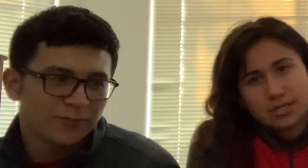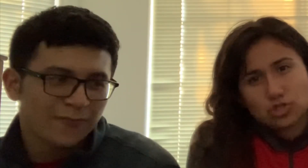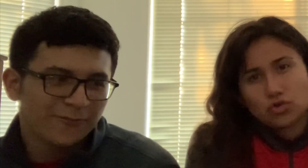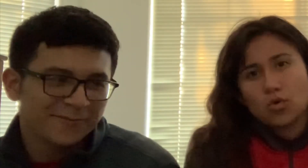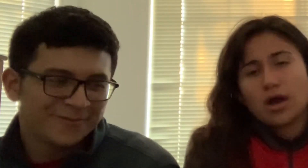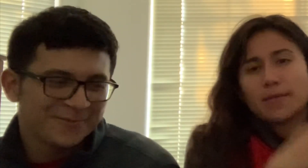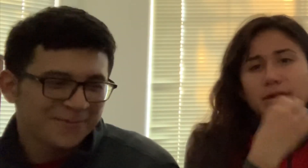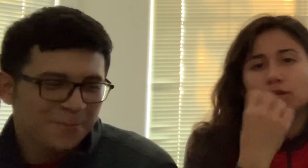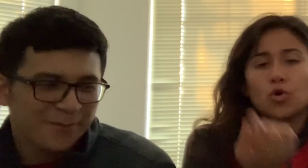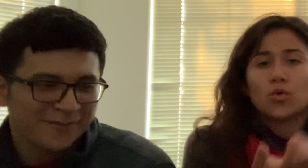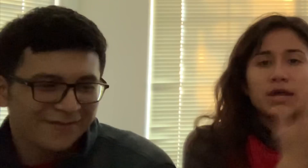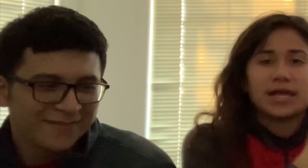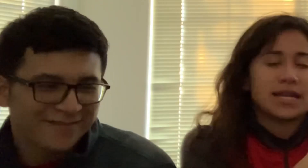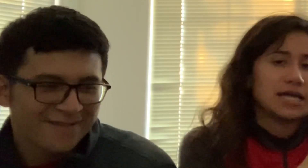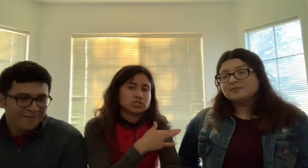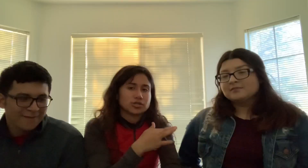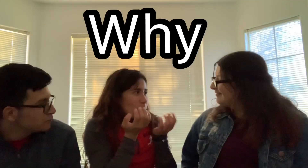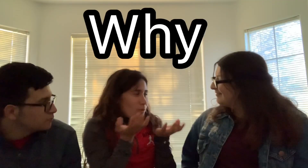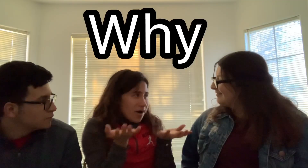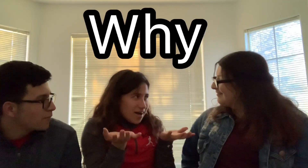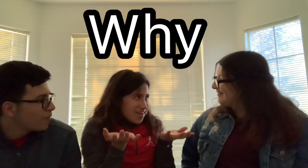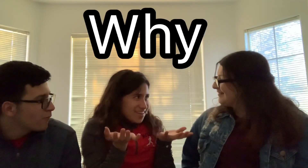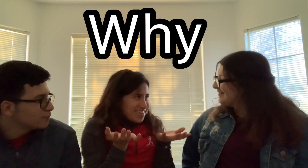So I'm gonna go ahead and ask her why.